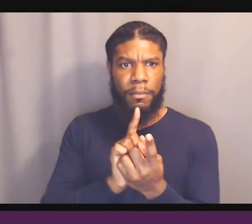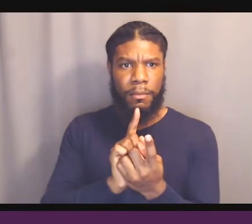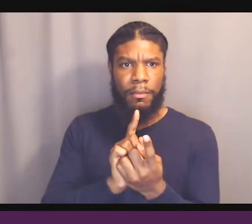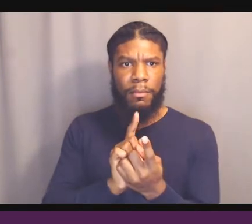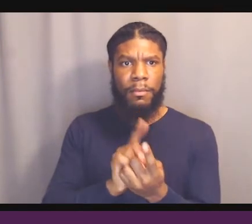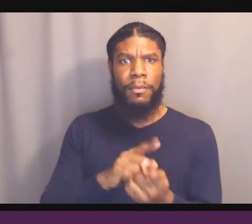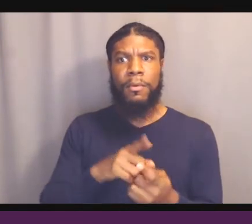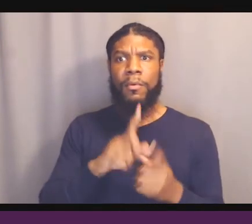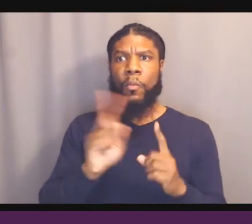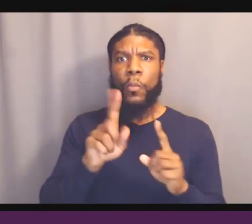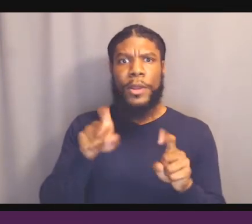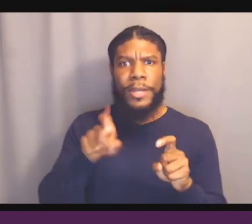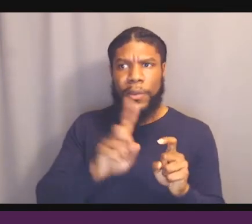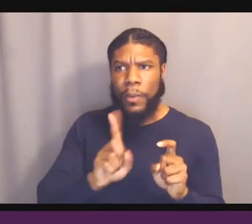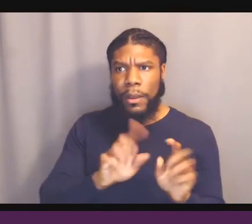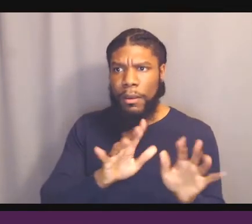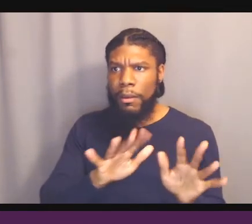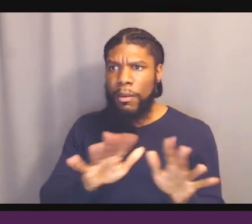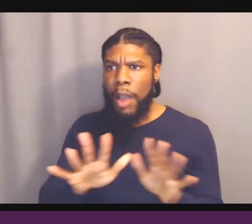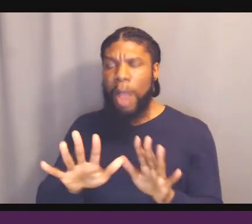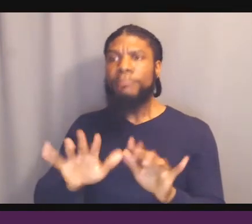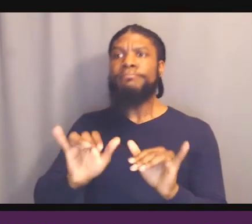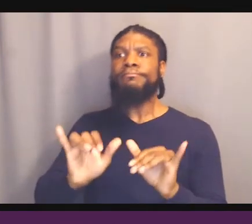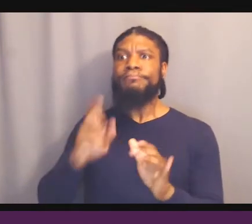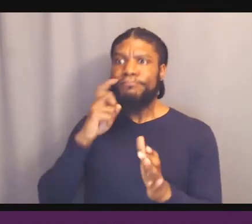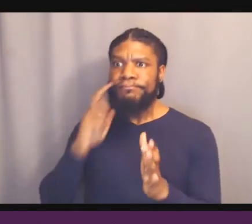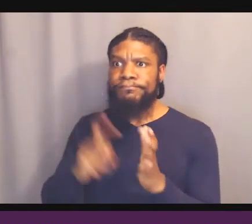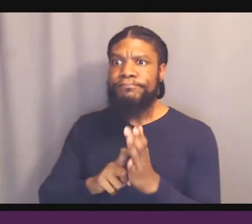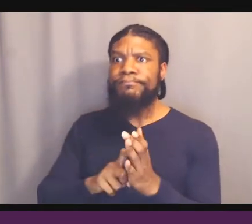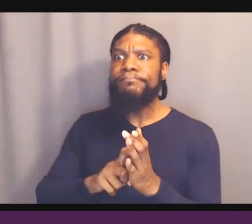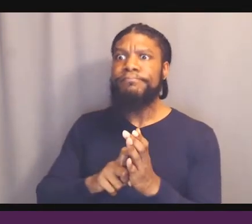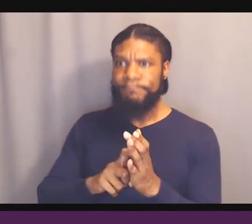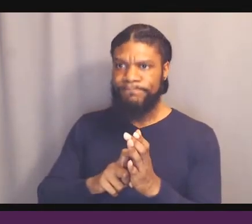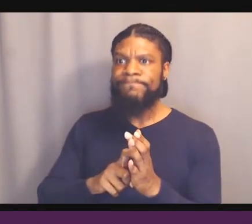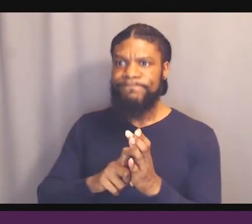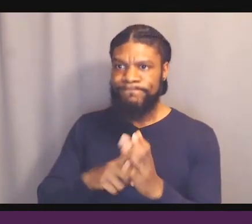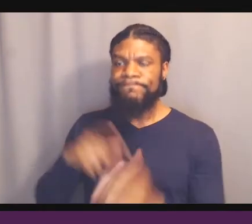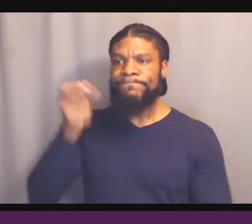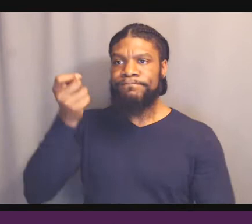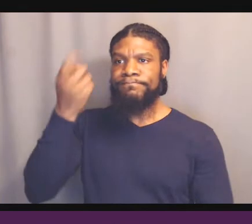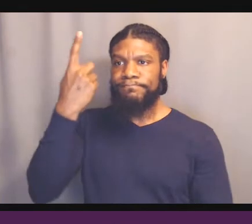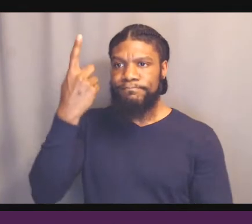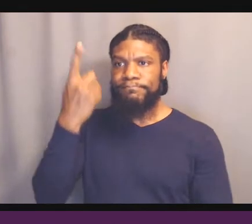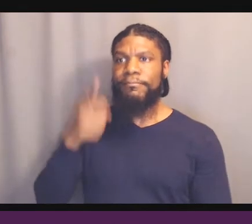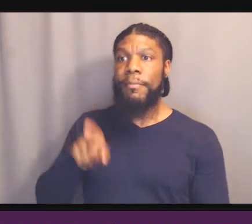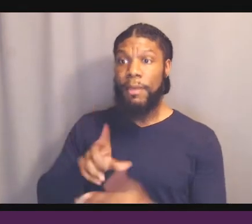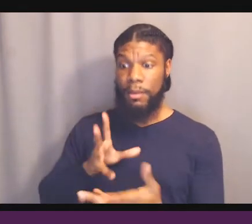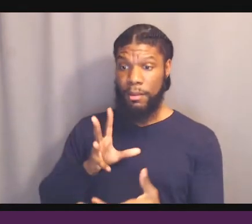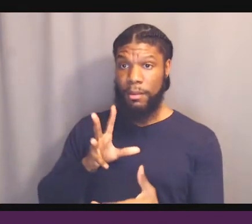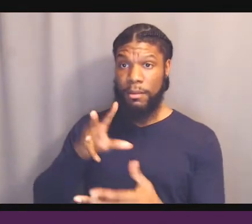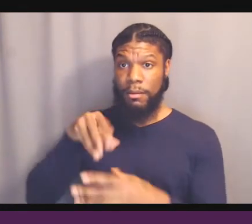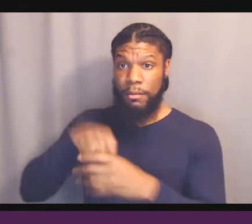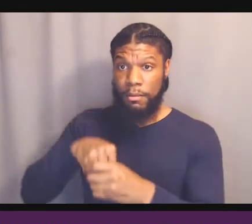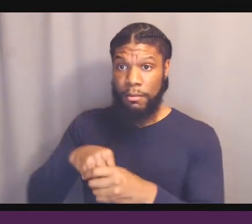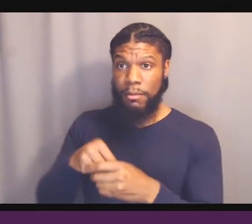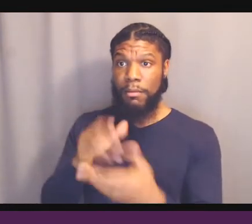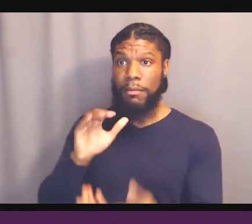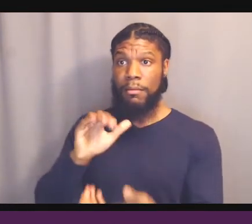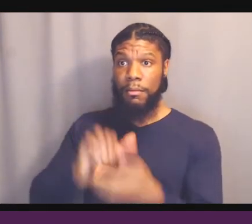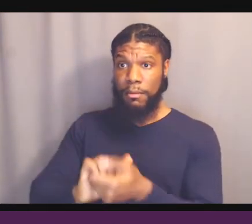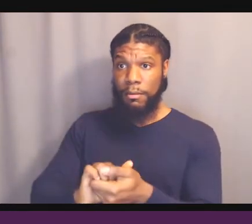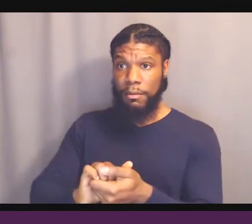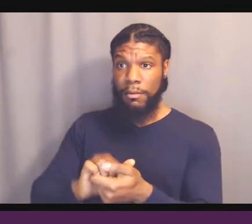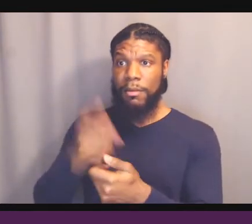fact that we see the need and then engage the need to change the need.